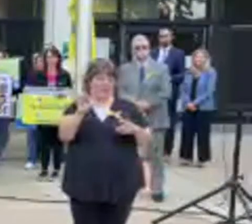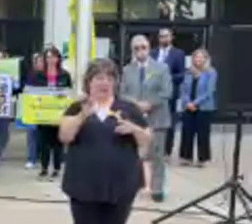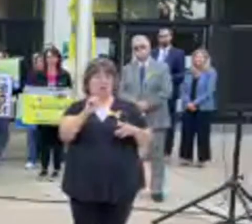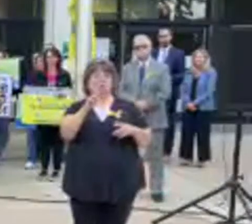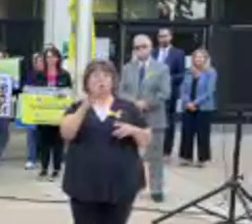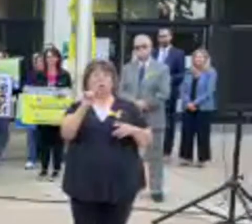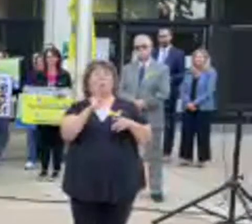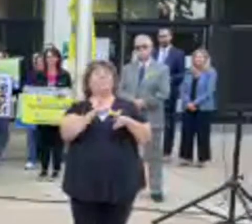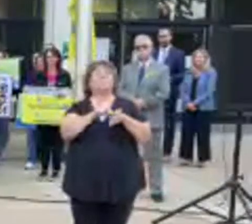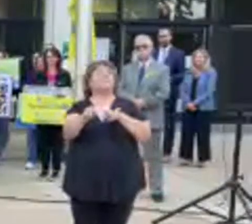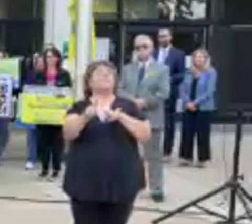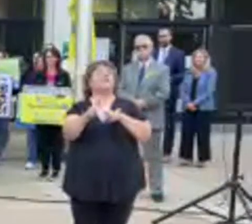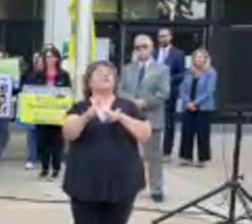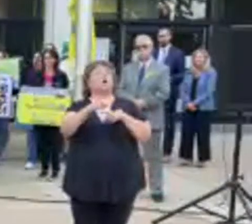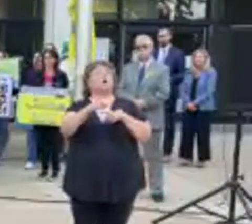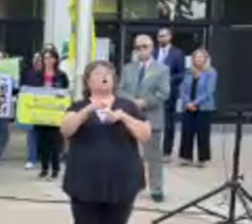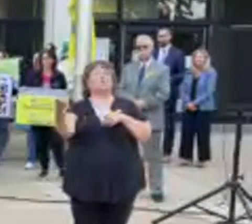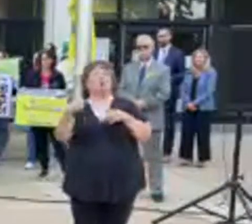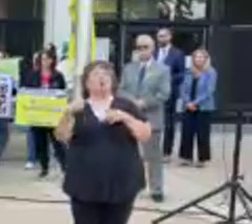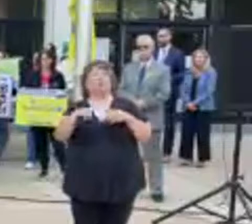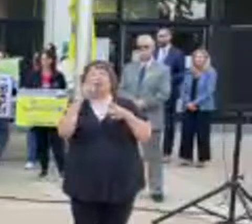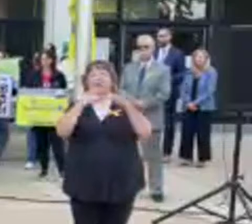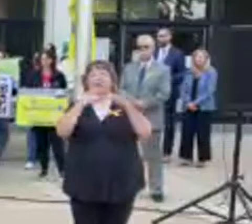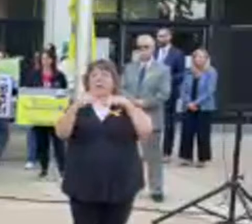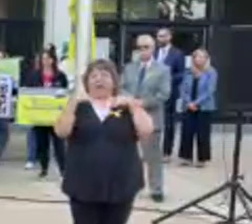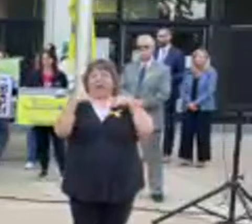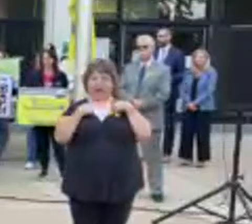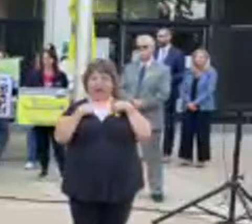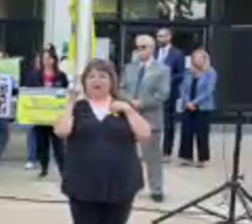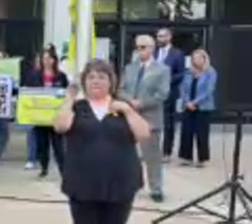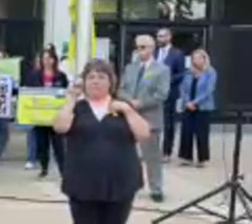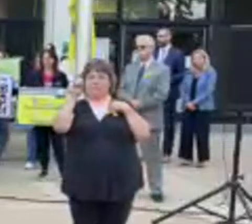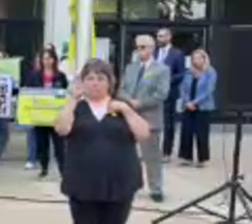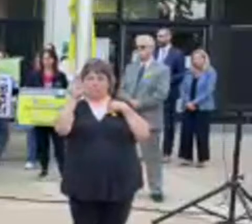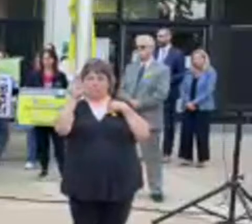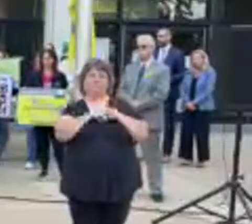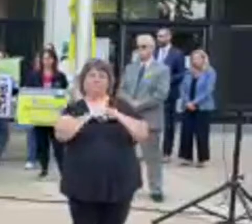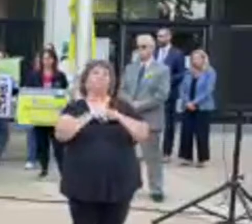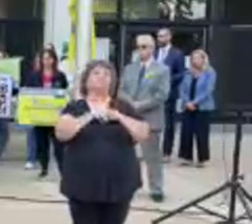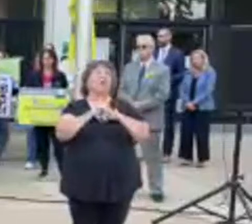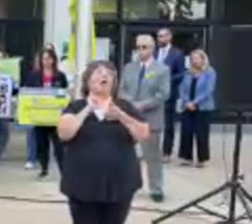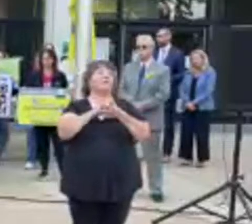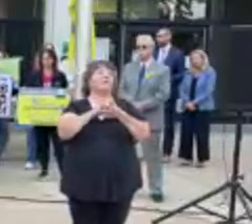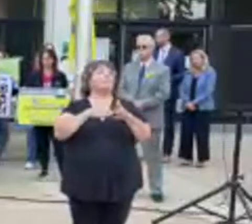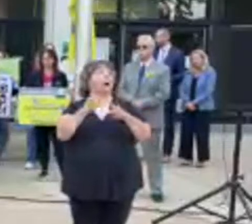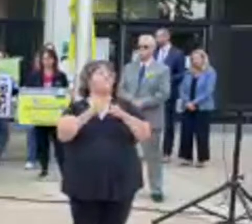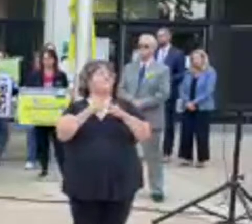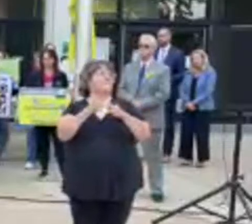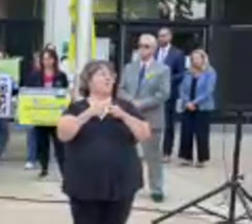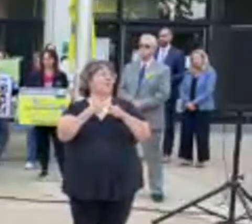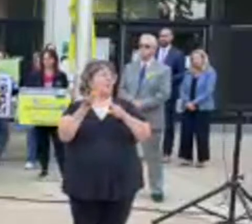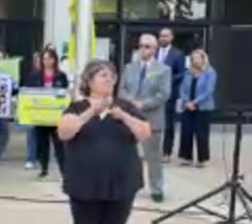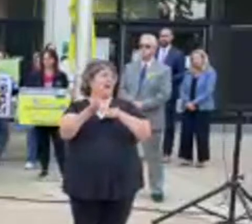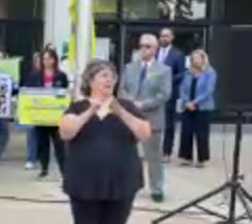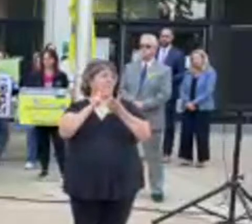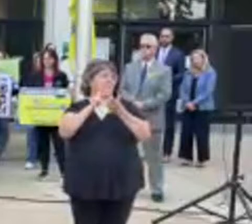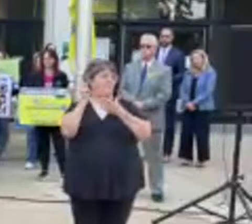a studio with professional level equipment like able to have over there. And that was my first